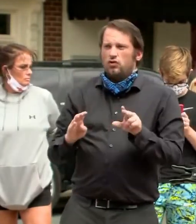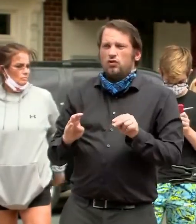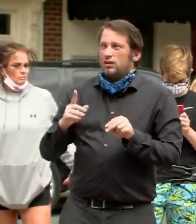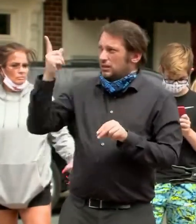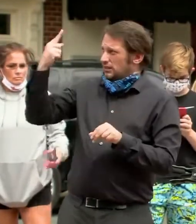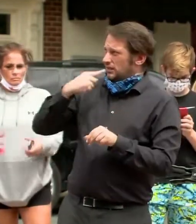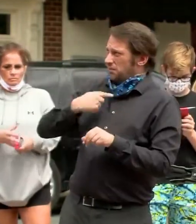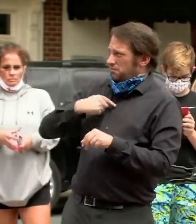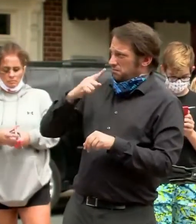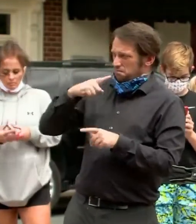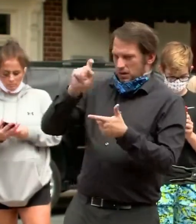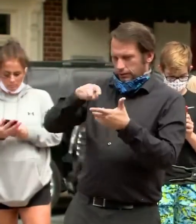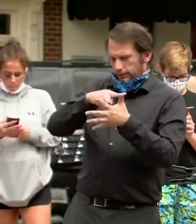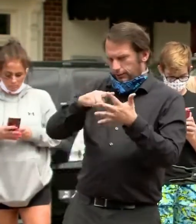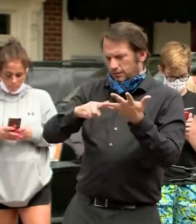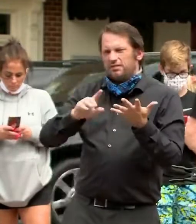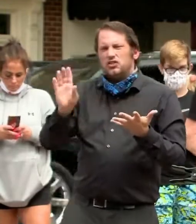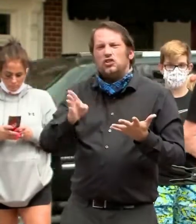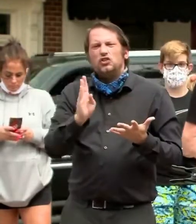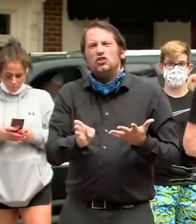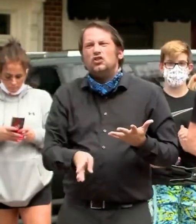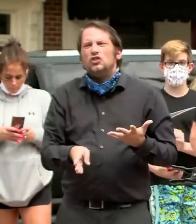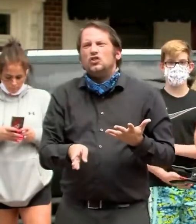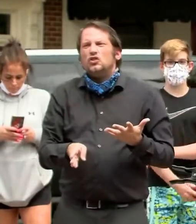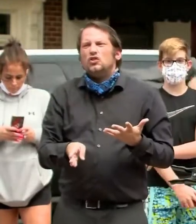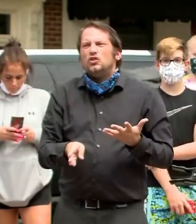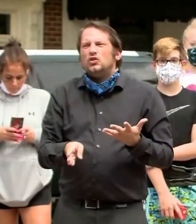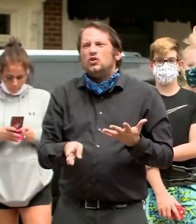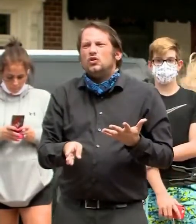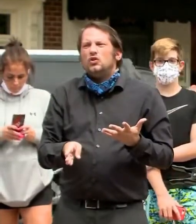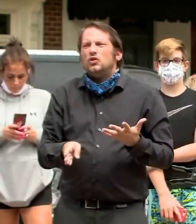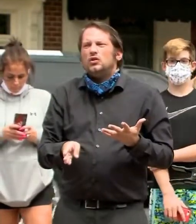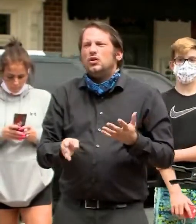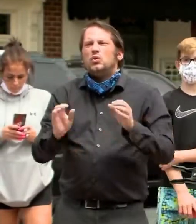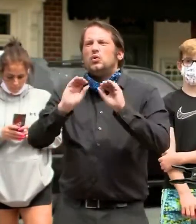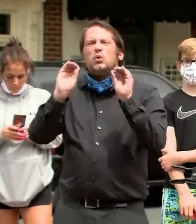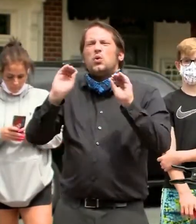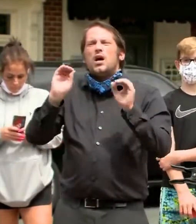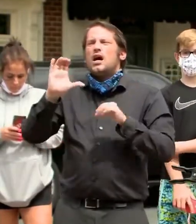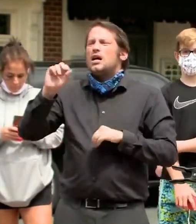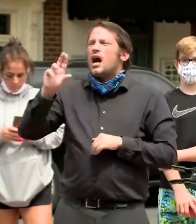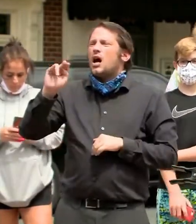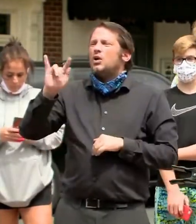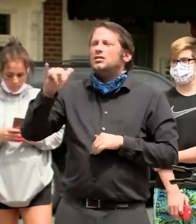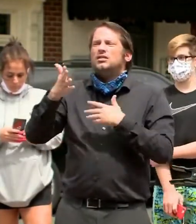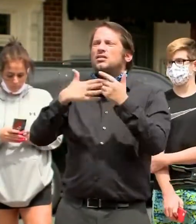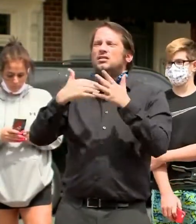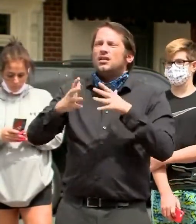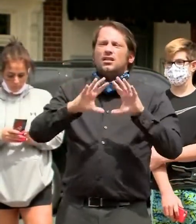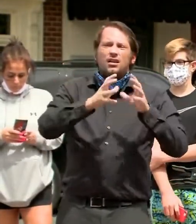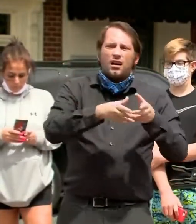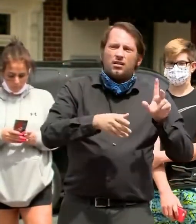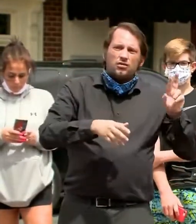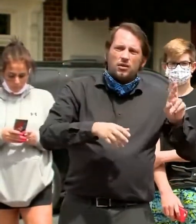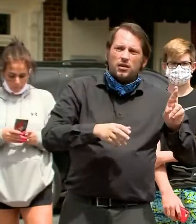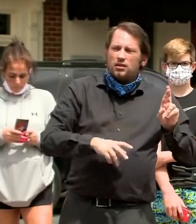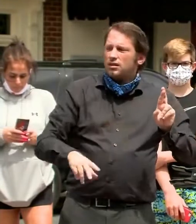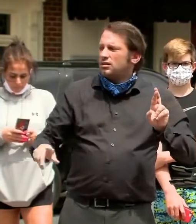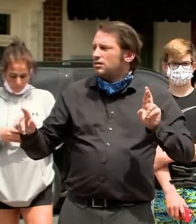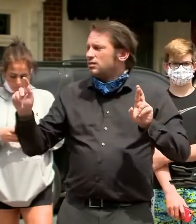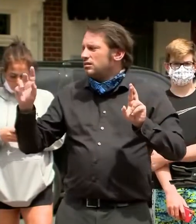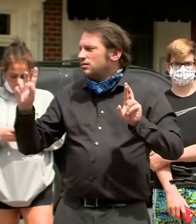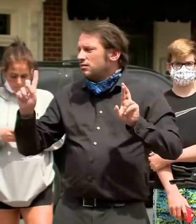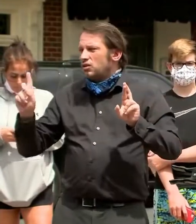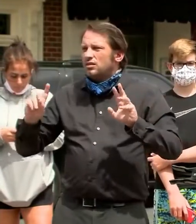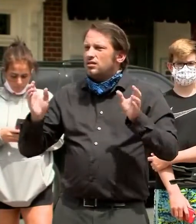had talked to us, no county, Republican or Democrat, is part of his team that's working on a recovery